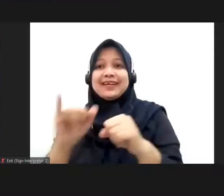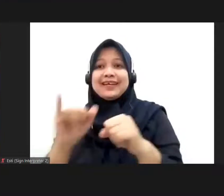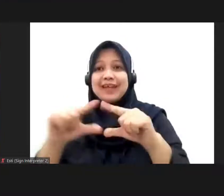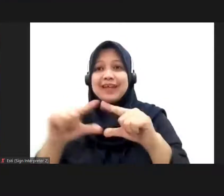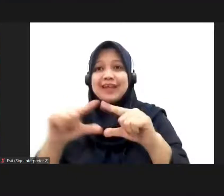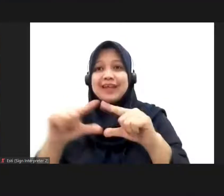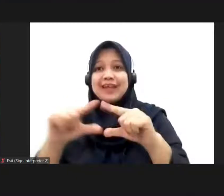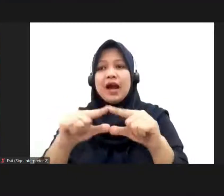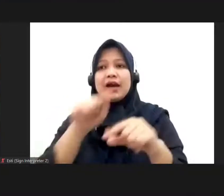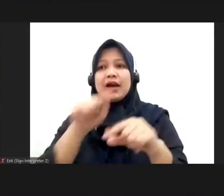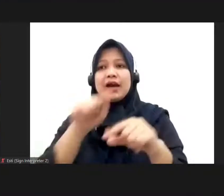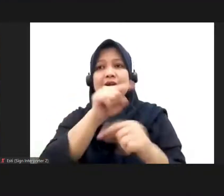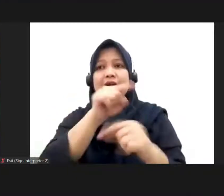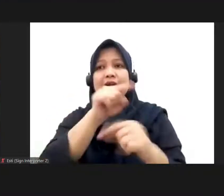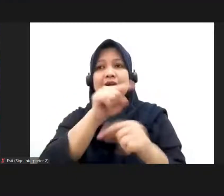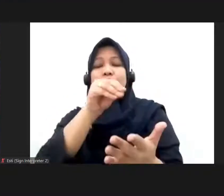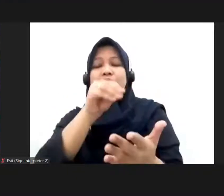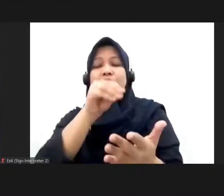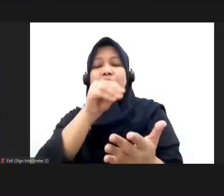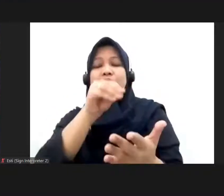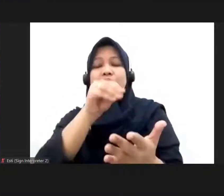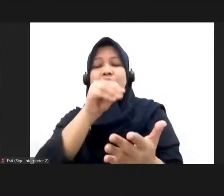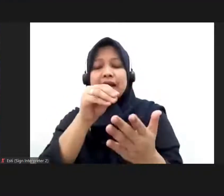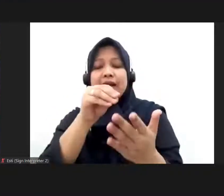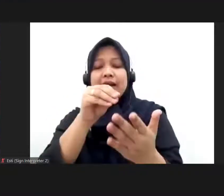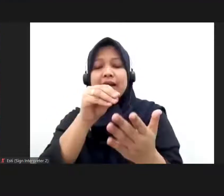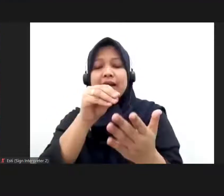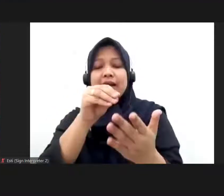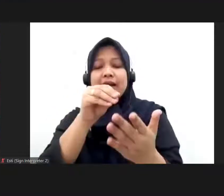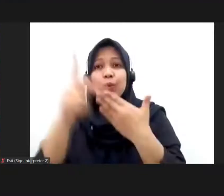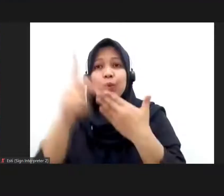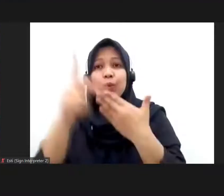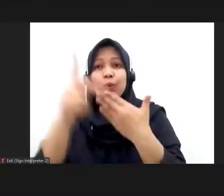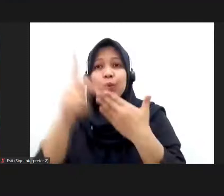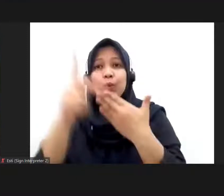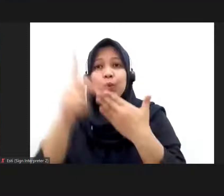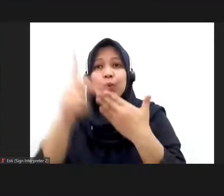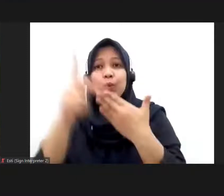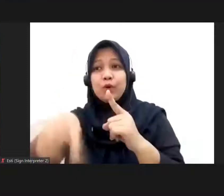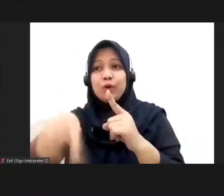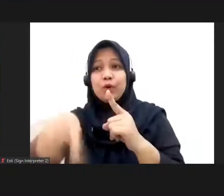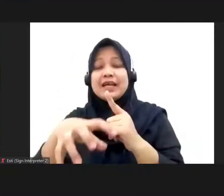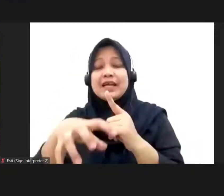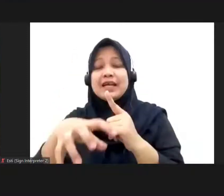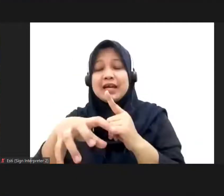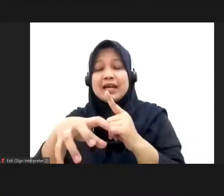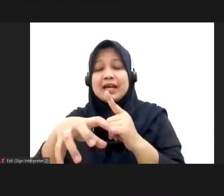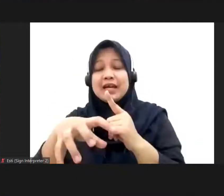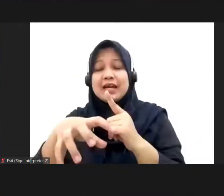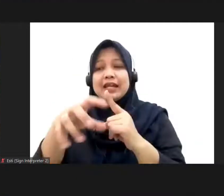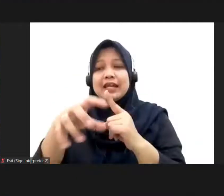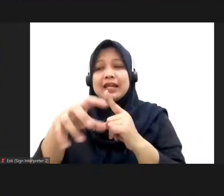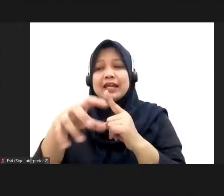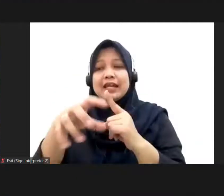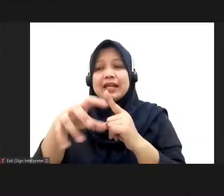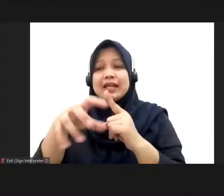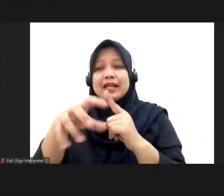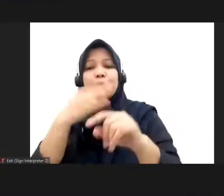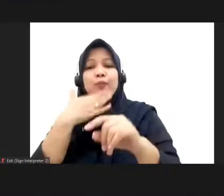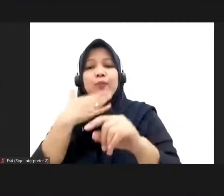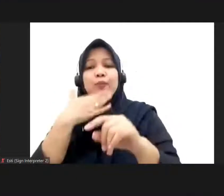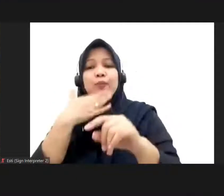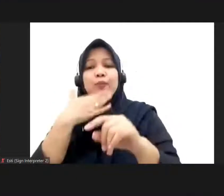programming, or the provision of shelter equipment, due to government regulations currently in place,